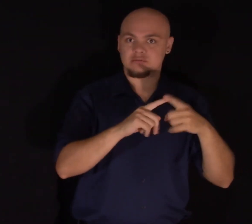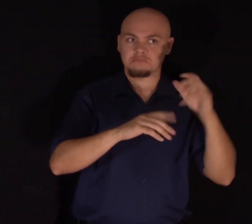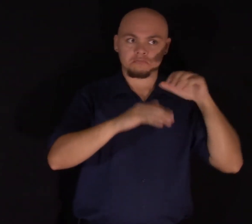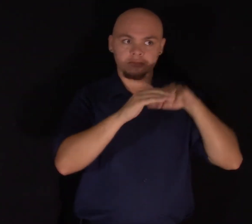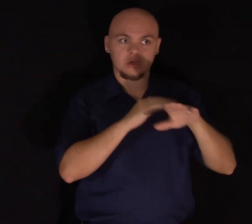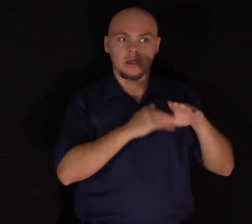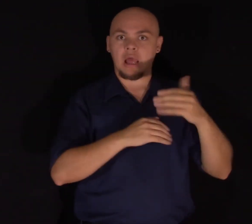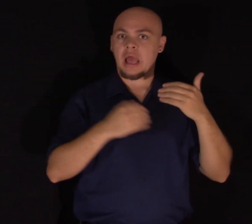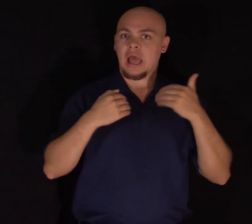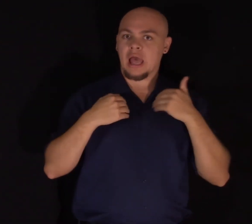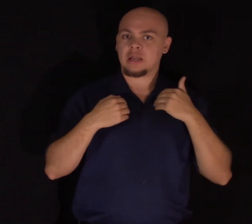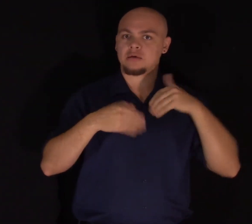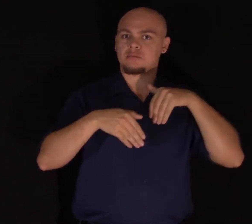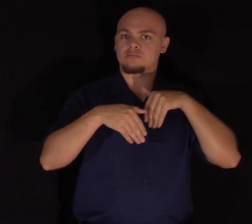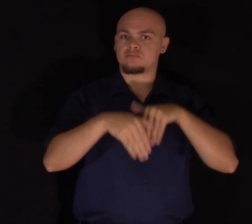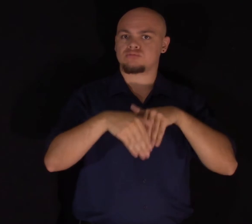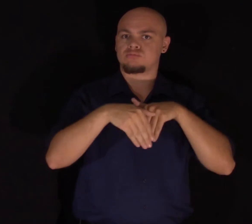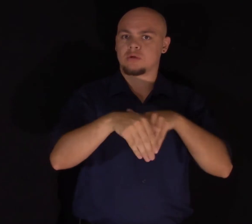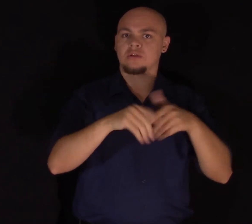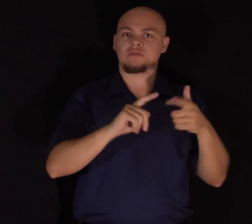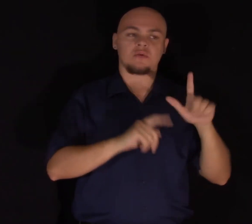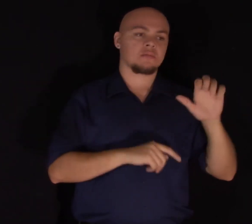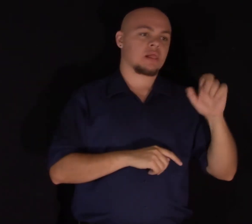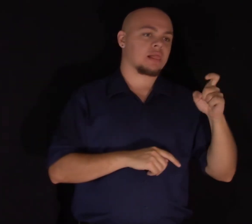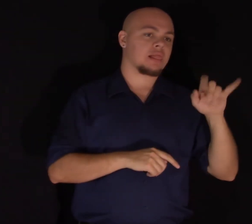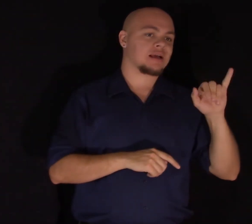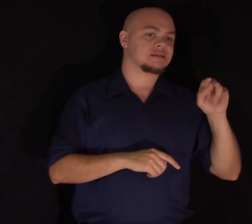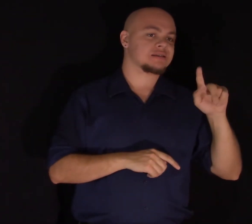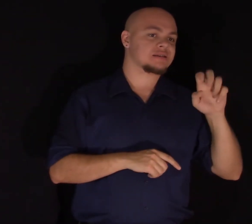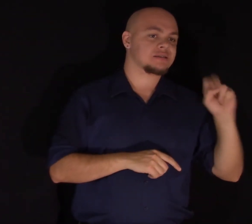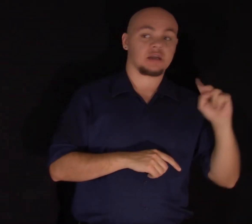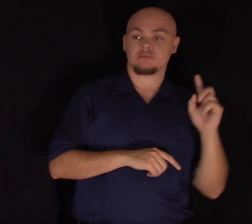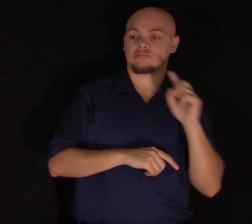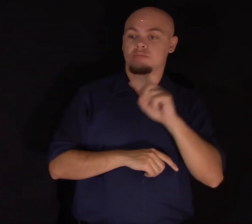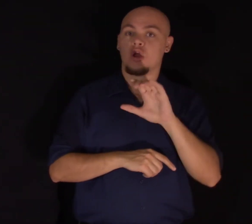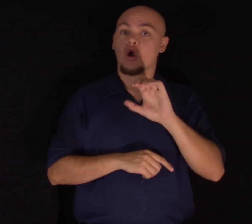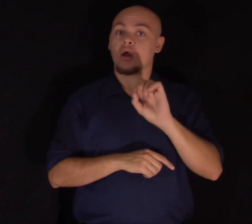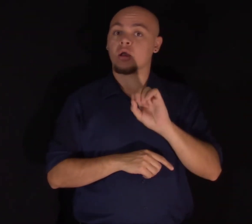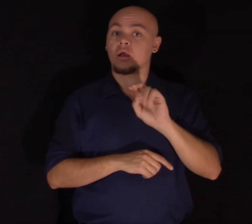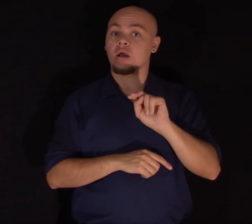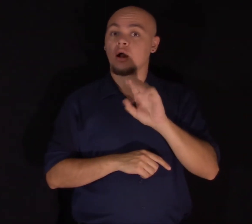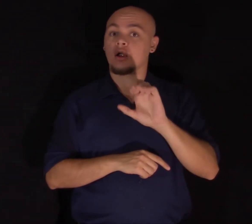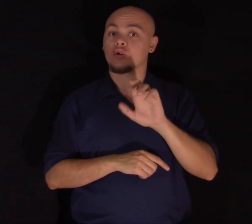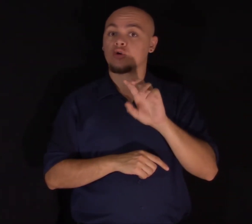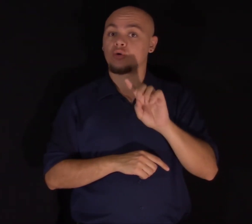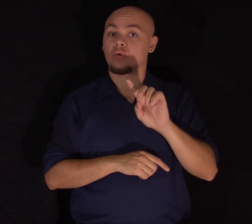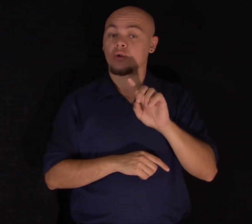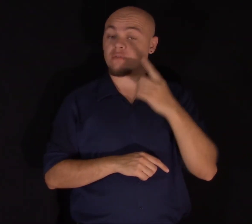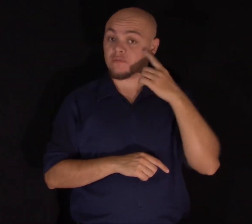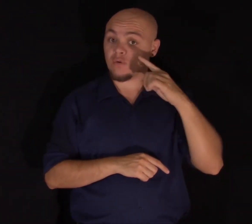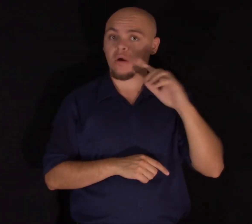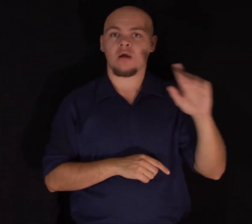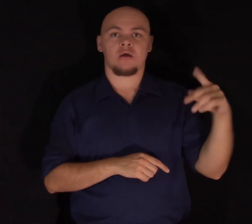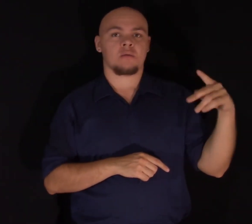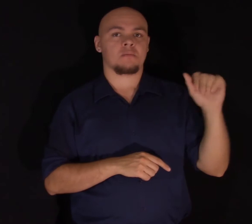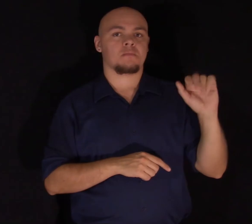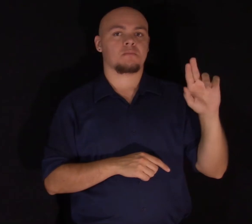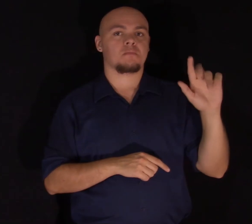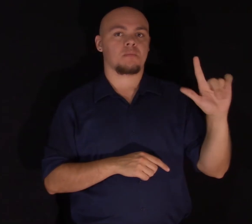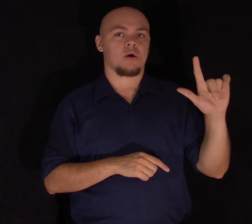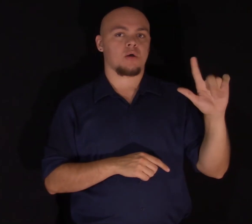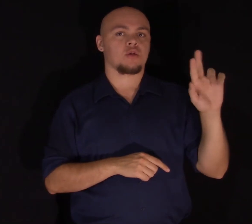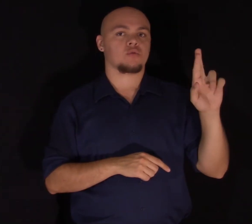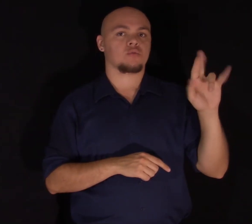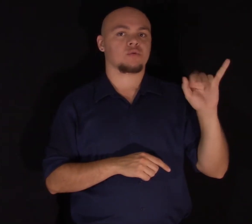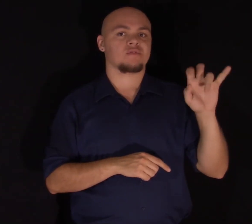had a march from Lexington to Concord to commemorate the ride of Paul Revere. My den mother